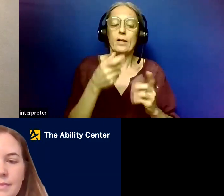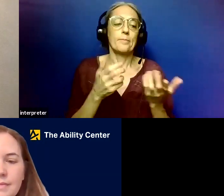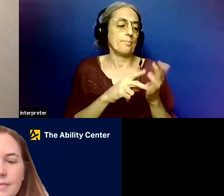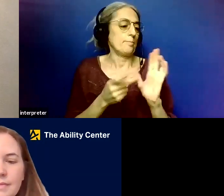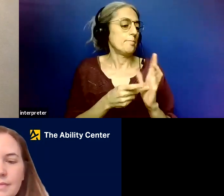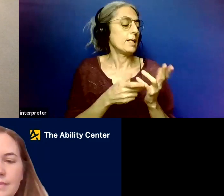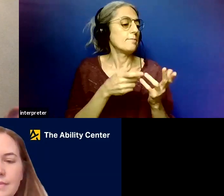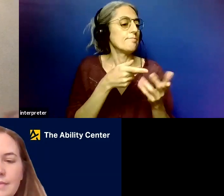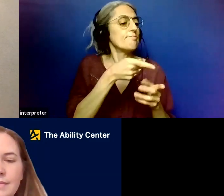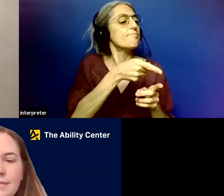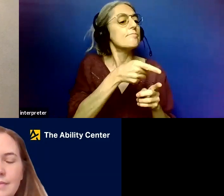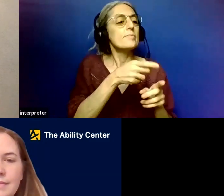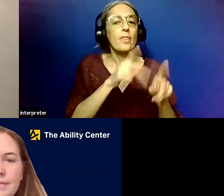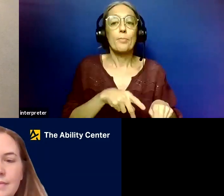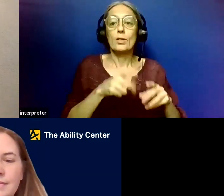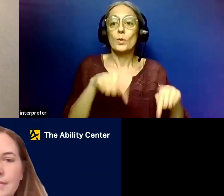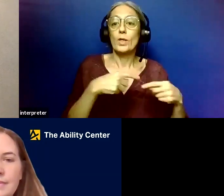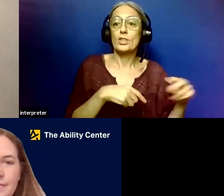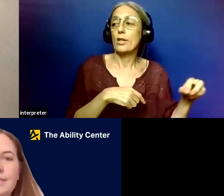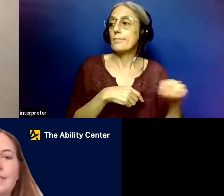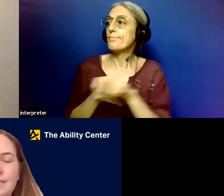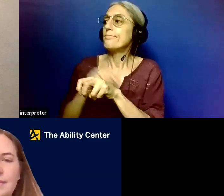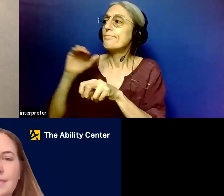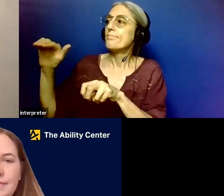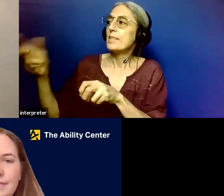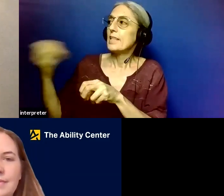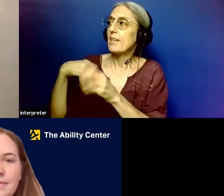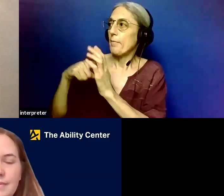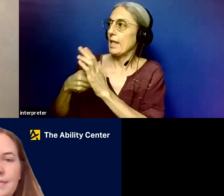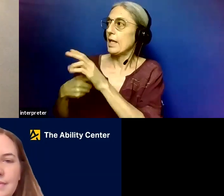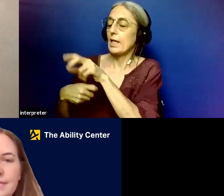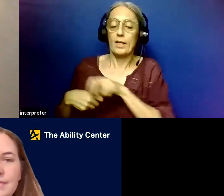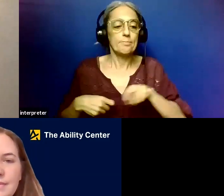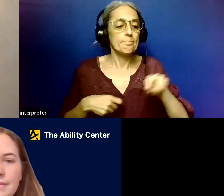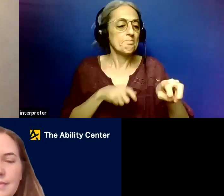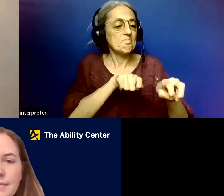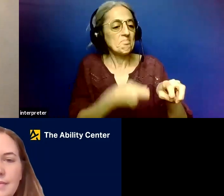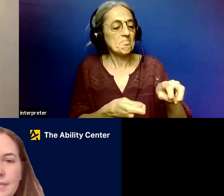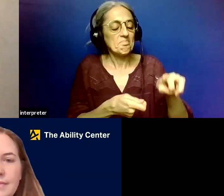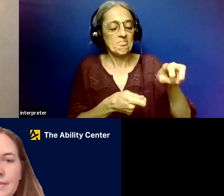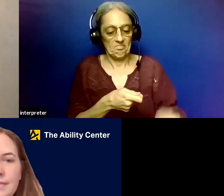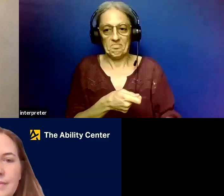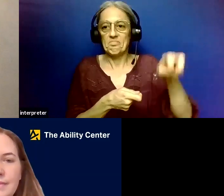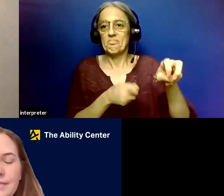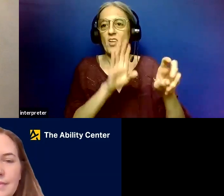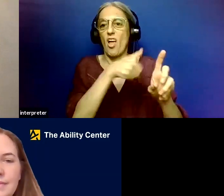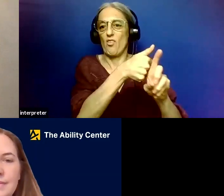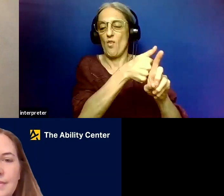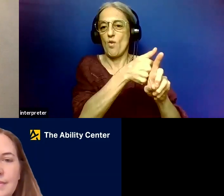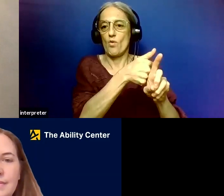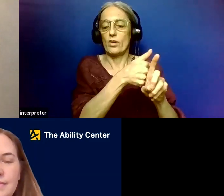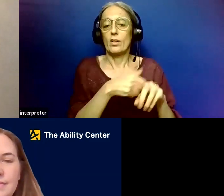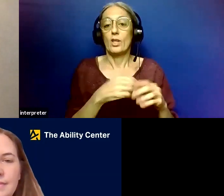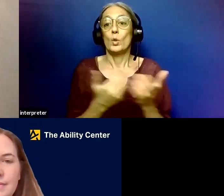from a manager, and then they are self-operable. And our newer pools are zero gravity, but private clubs are exempt